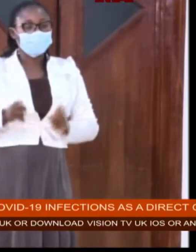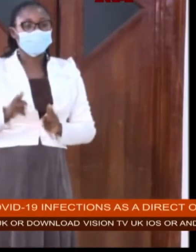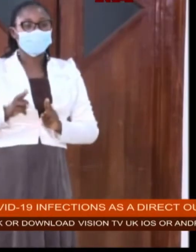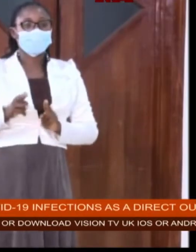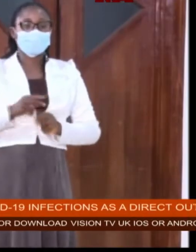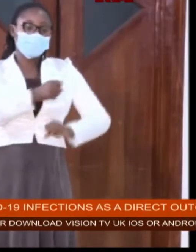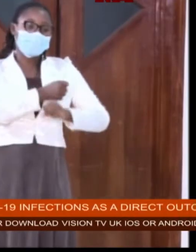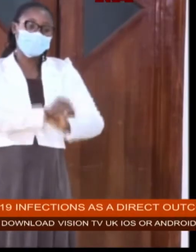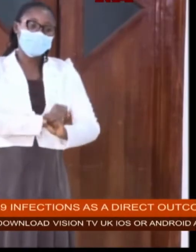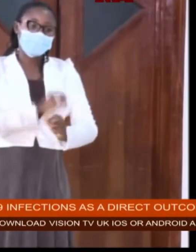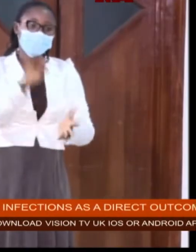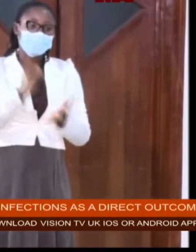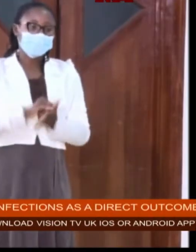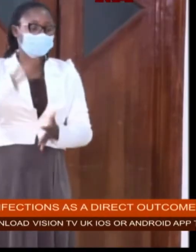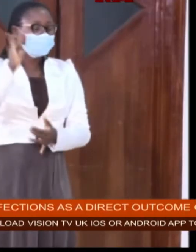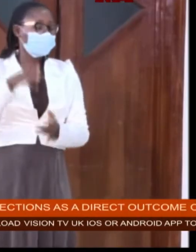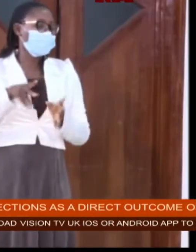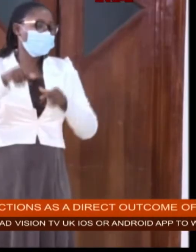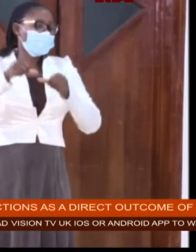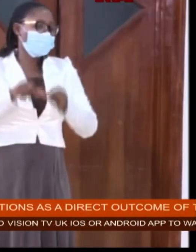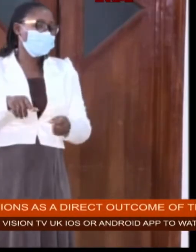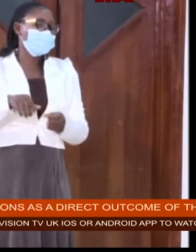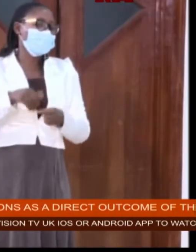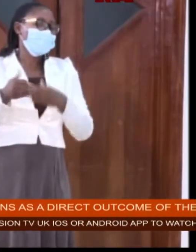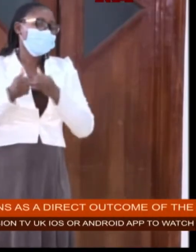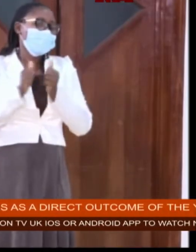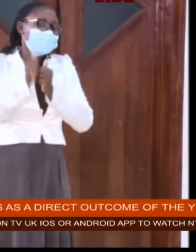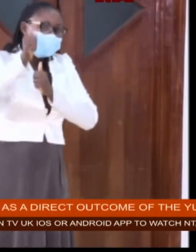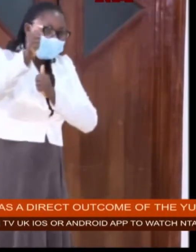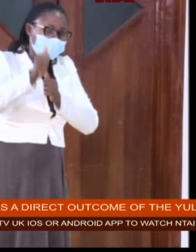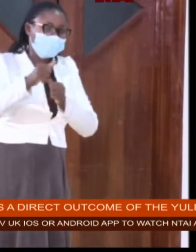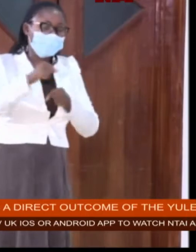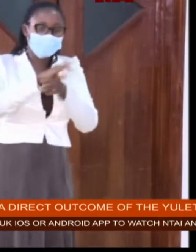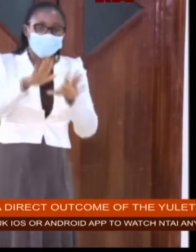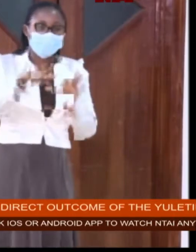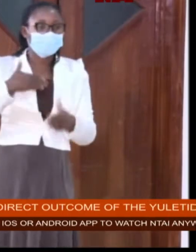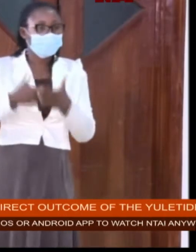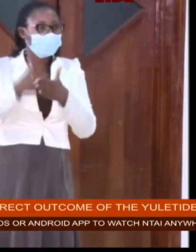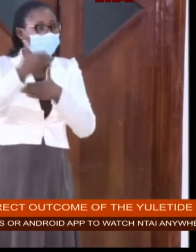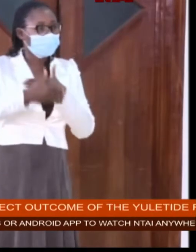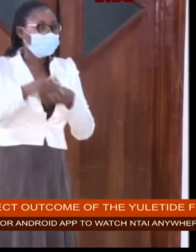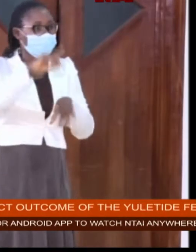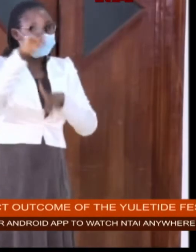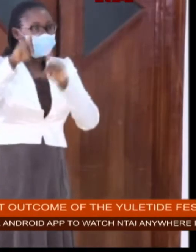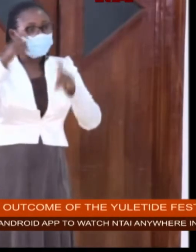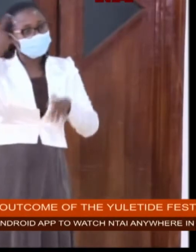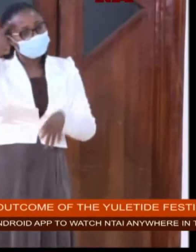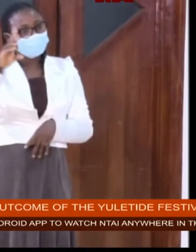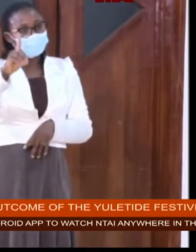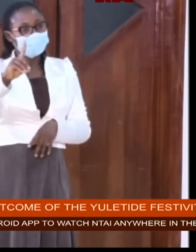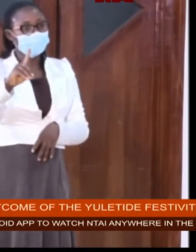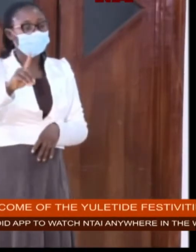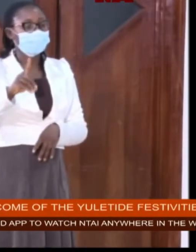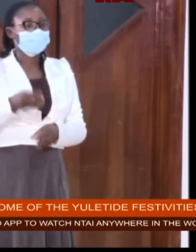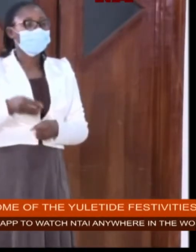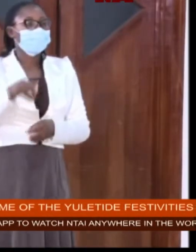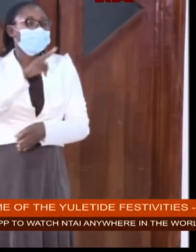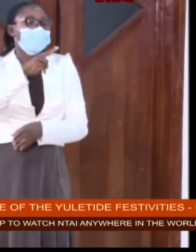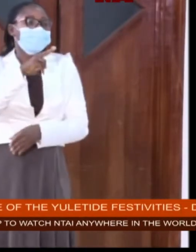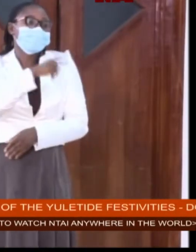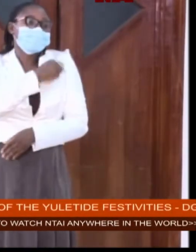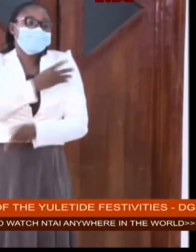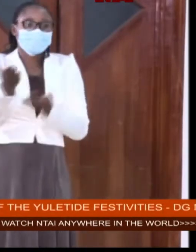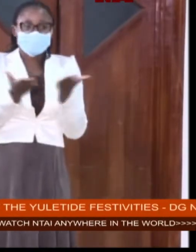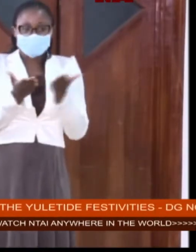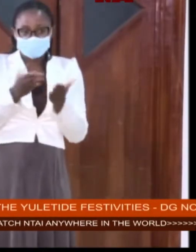will last beyond COVID-19. My next question is for the director, hospital service. But you